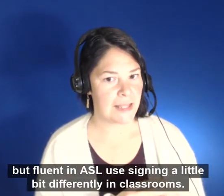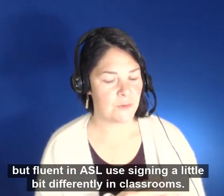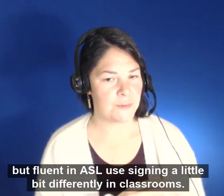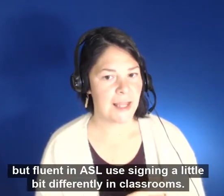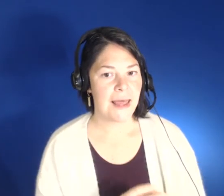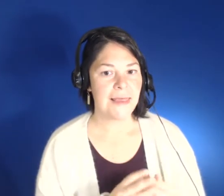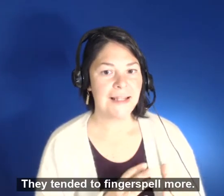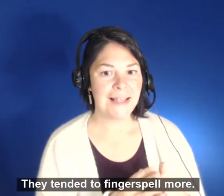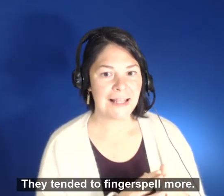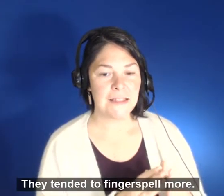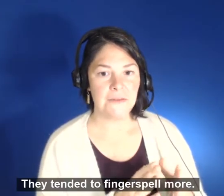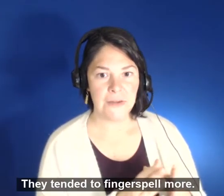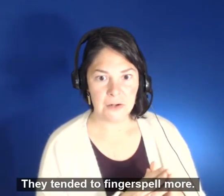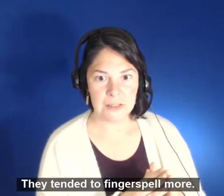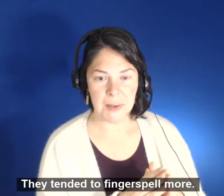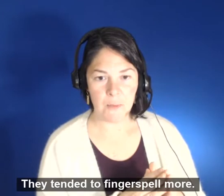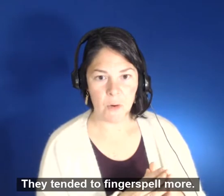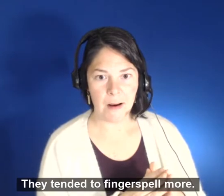classrooms. They tended to fingerspell more.